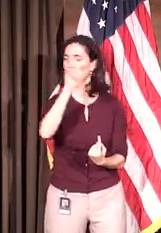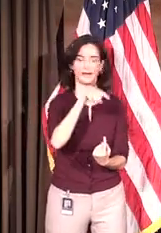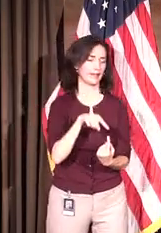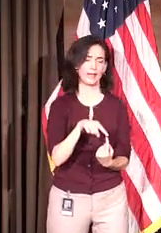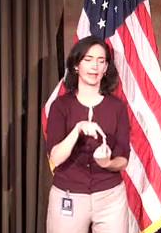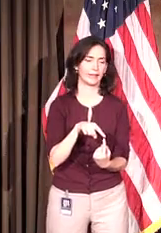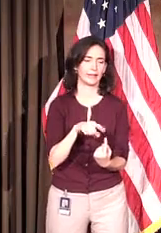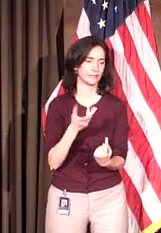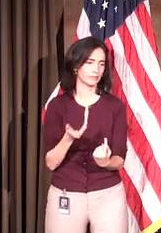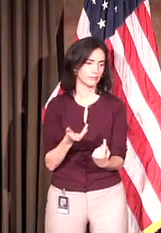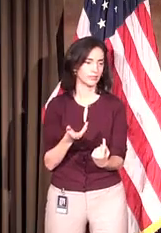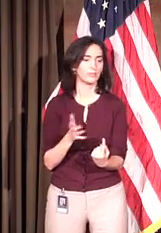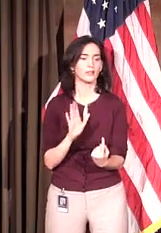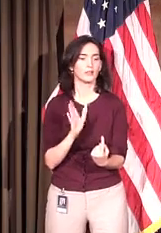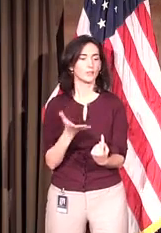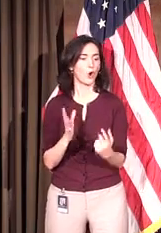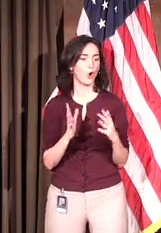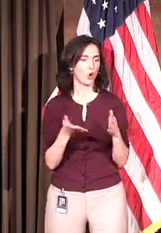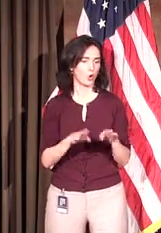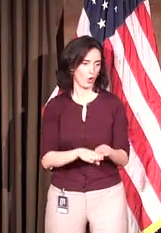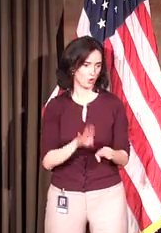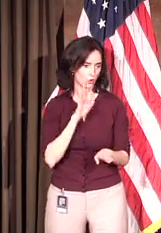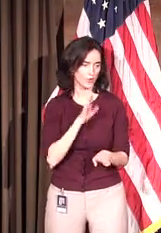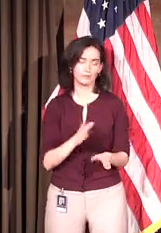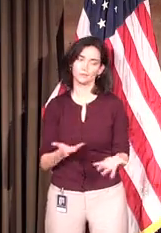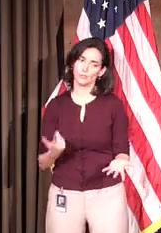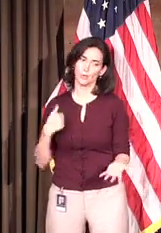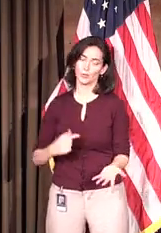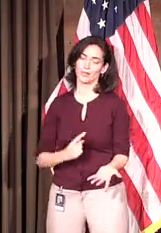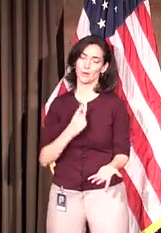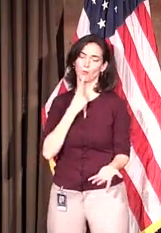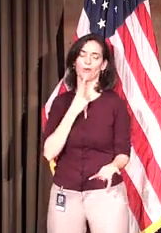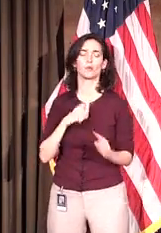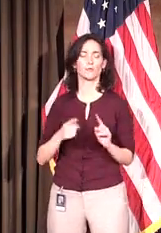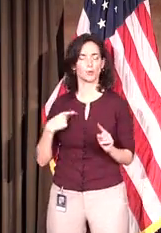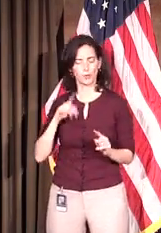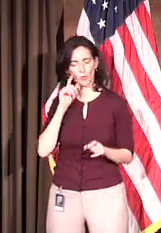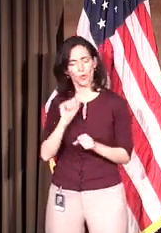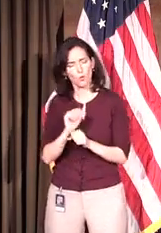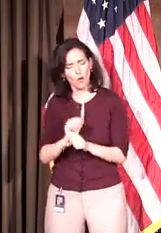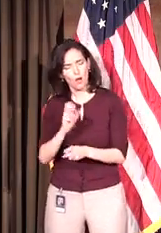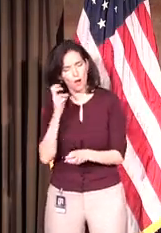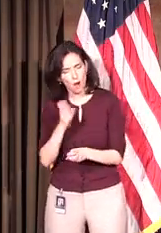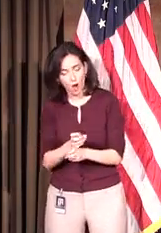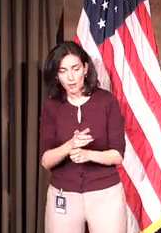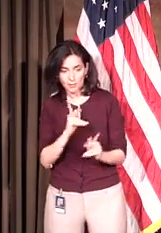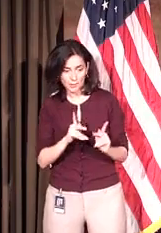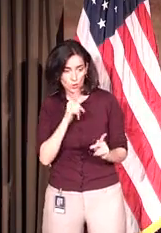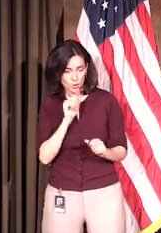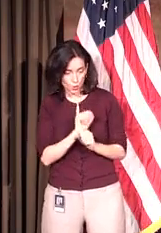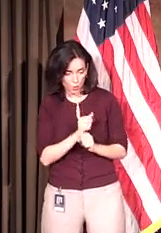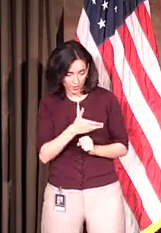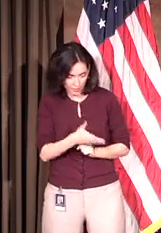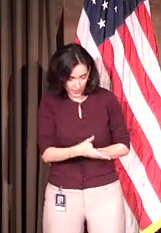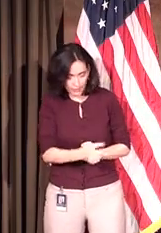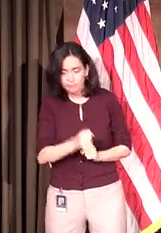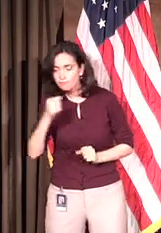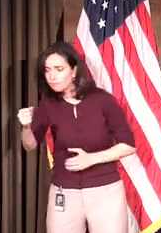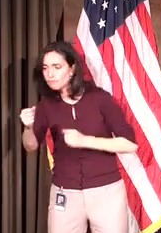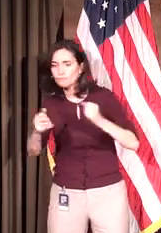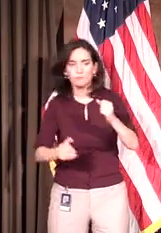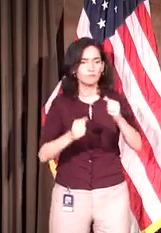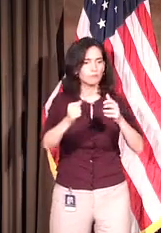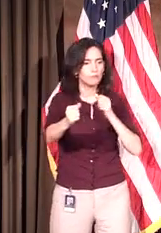we're disappointed in that, but we're going to work as hard as we can to connect these individuals with other employment